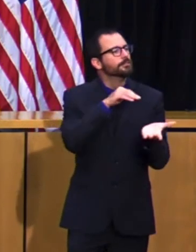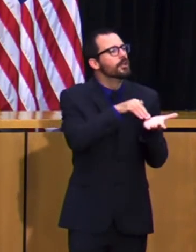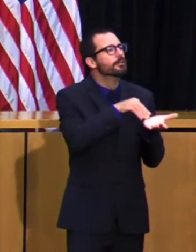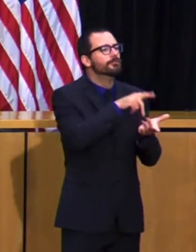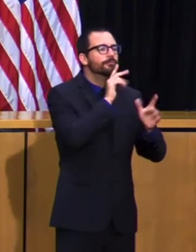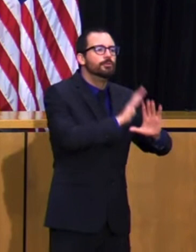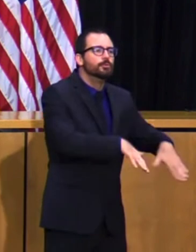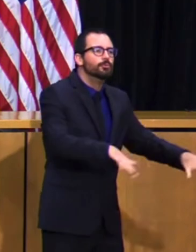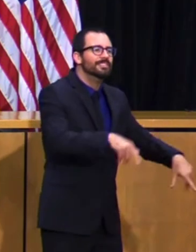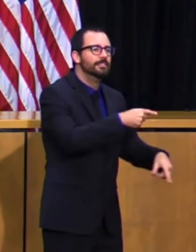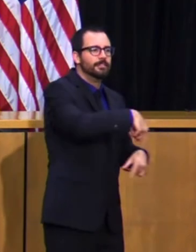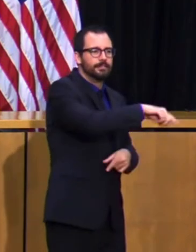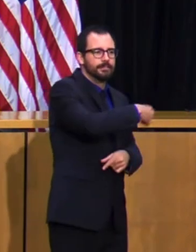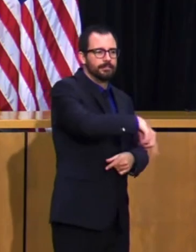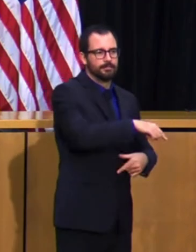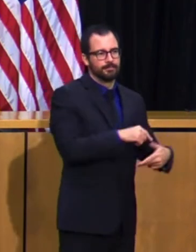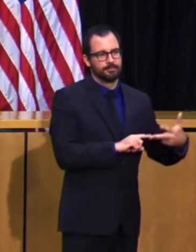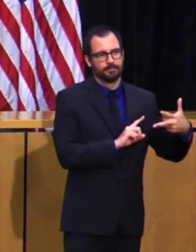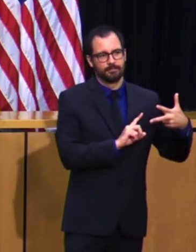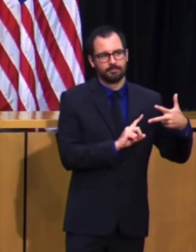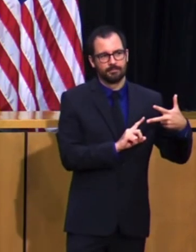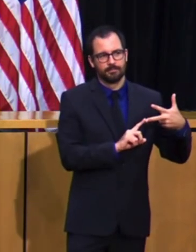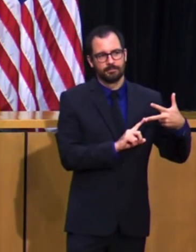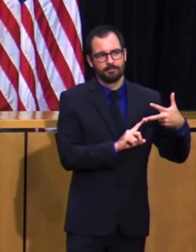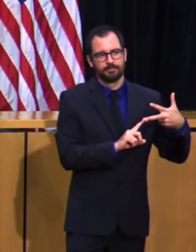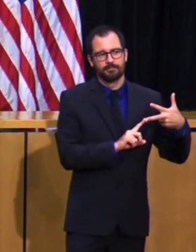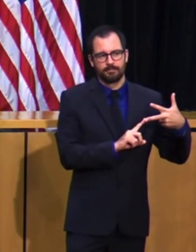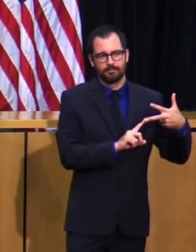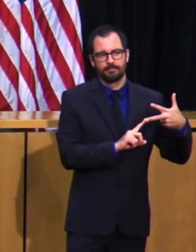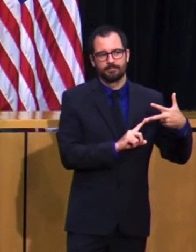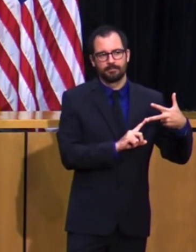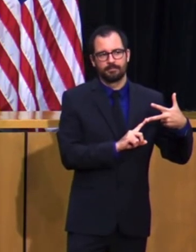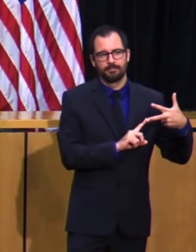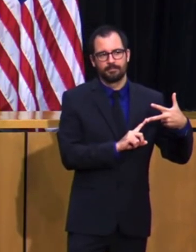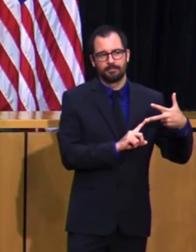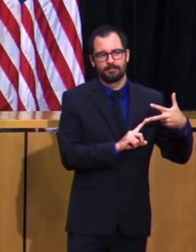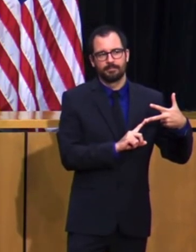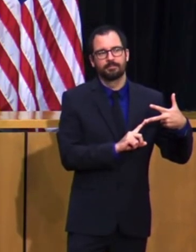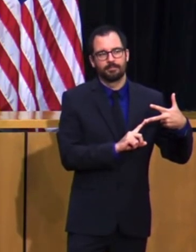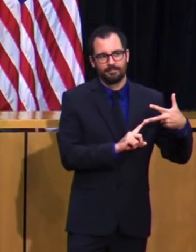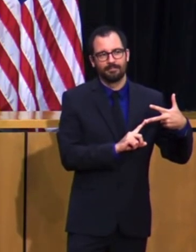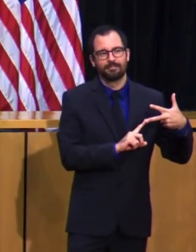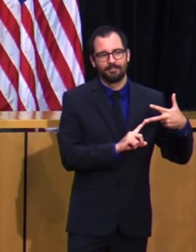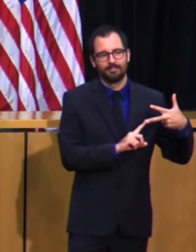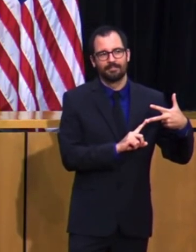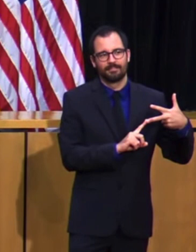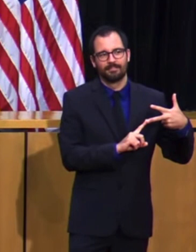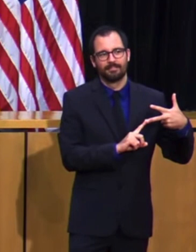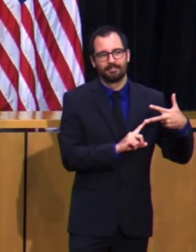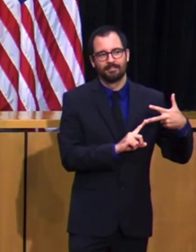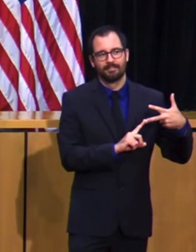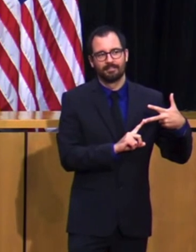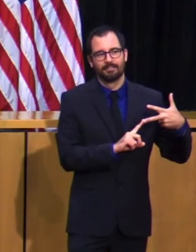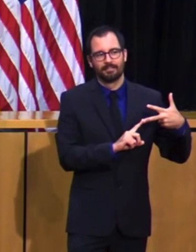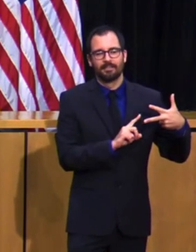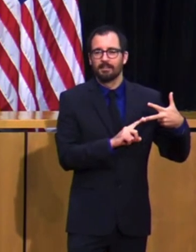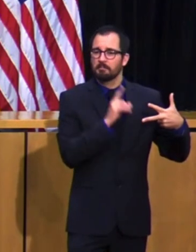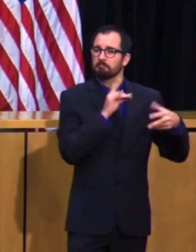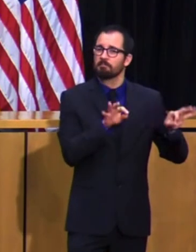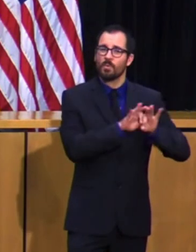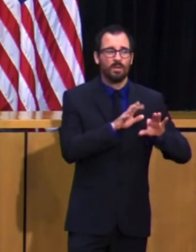best interest for schools to reopen. But that said, it's also going to be important for schools and school districts, if they need